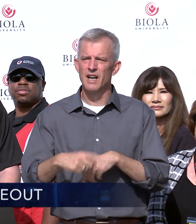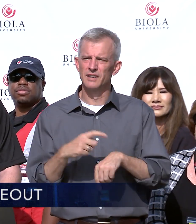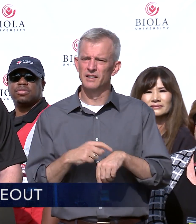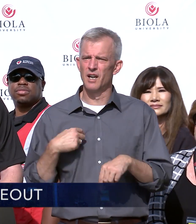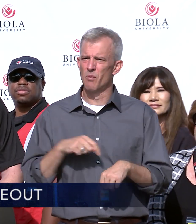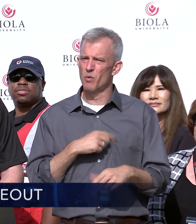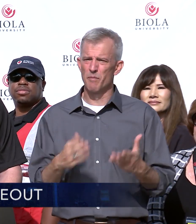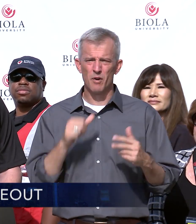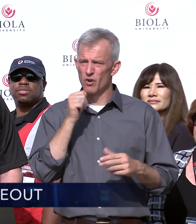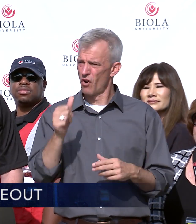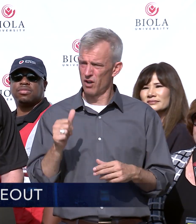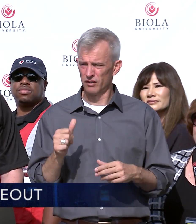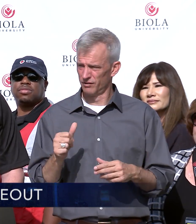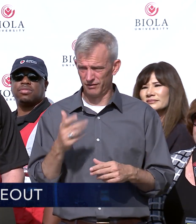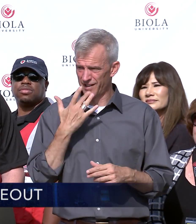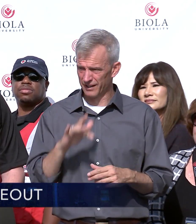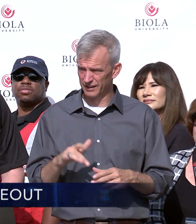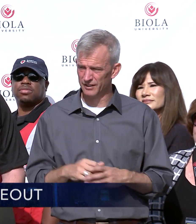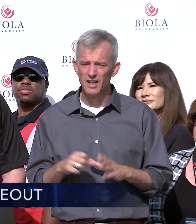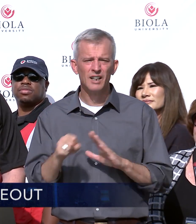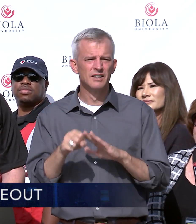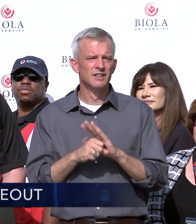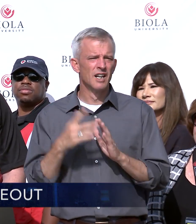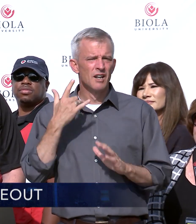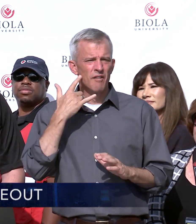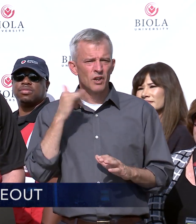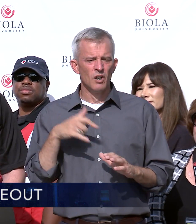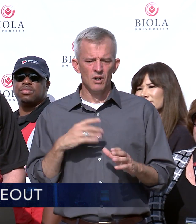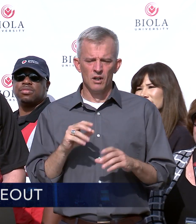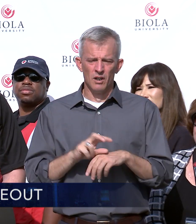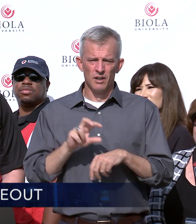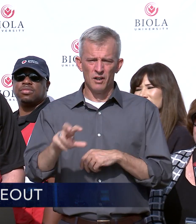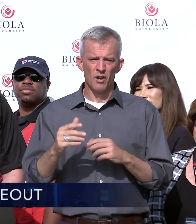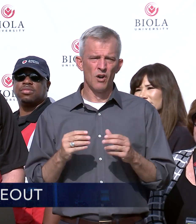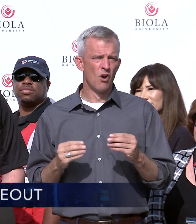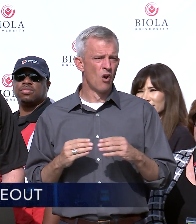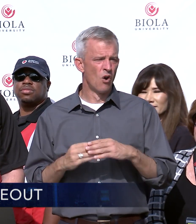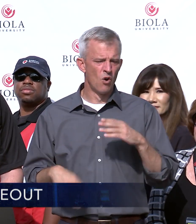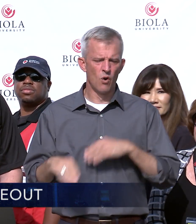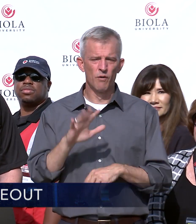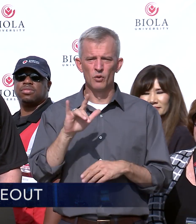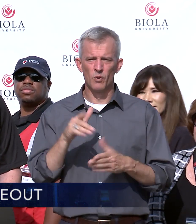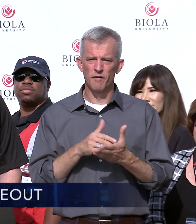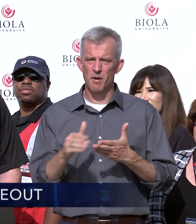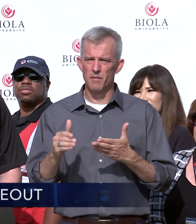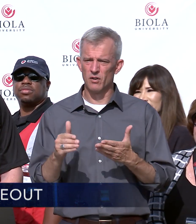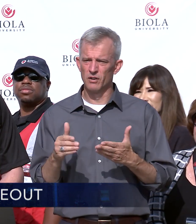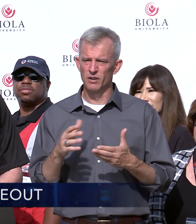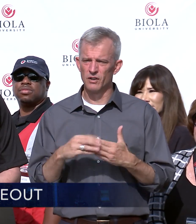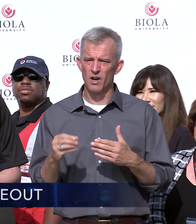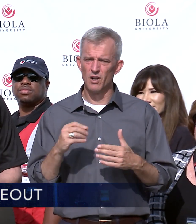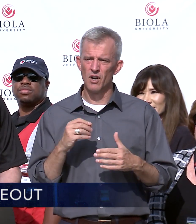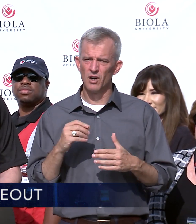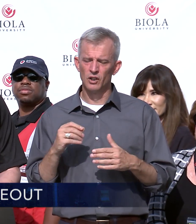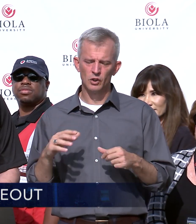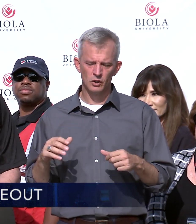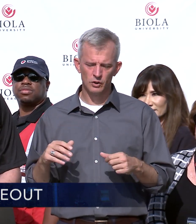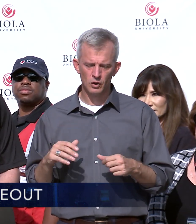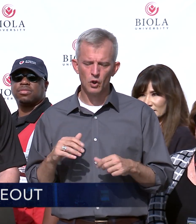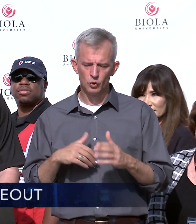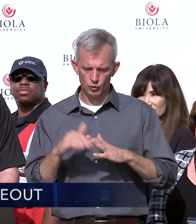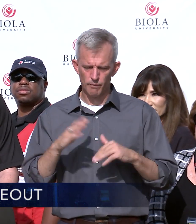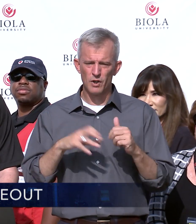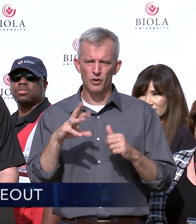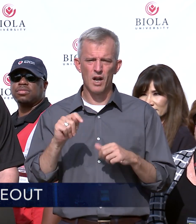lucky. The state of California has invested more than $25 million to date to complete the build-out of the California Earthquake Early Warning